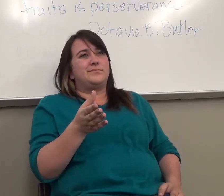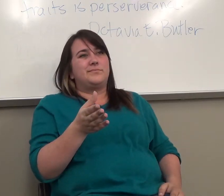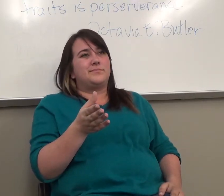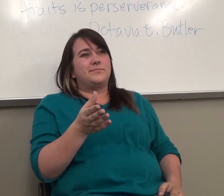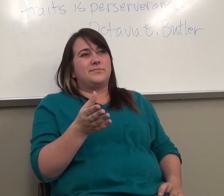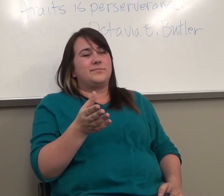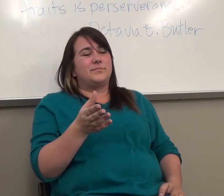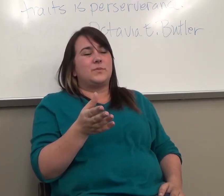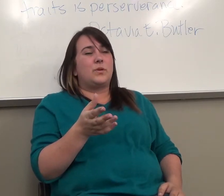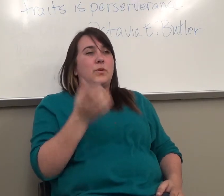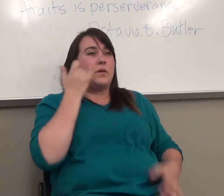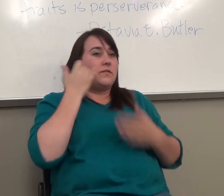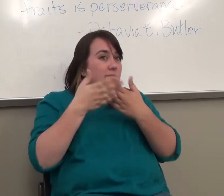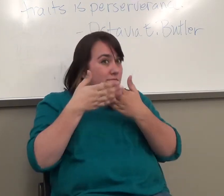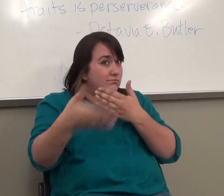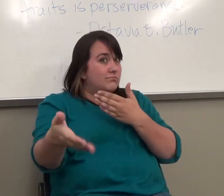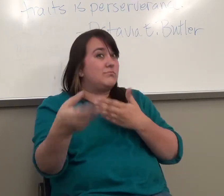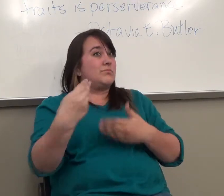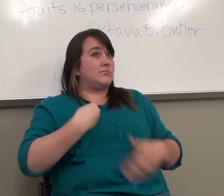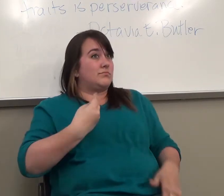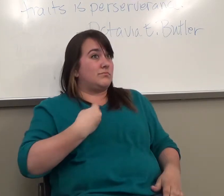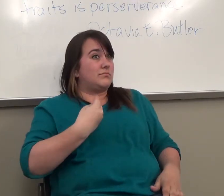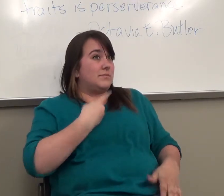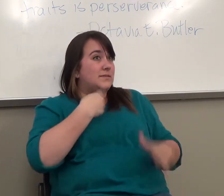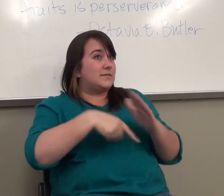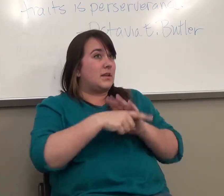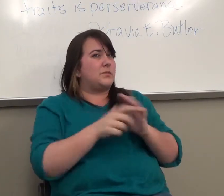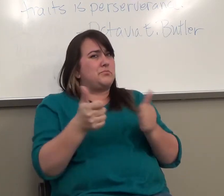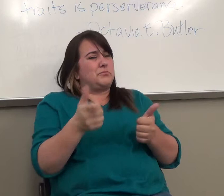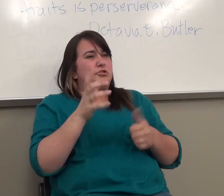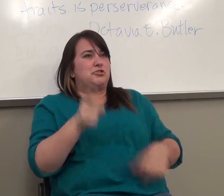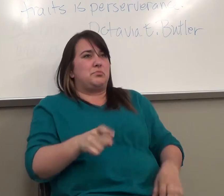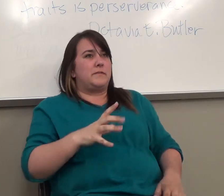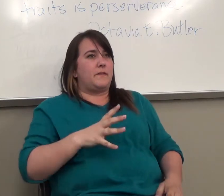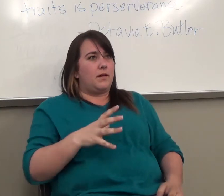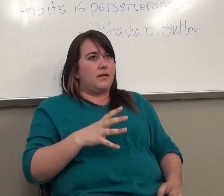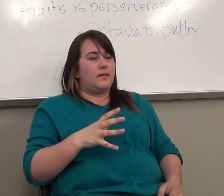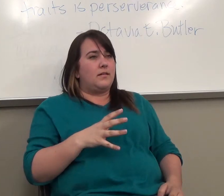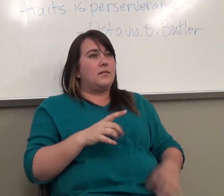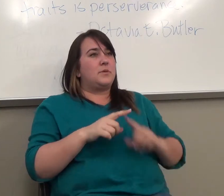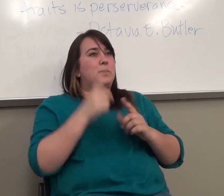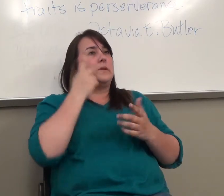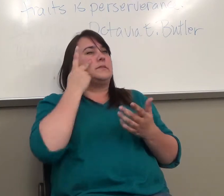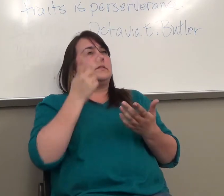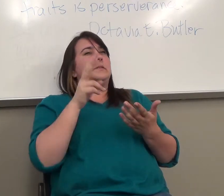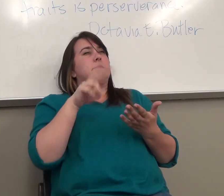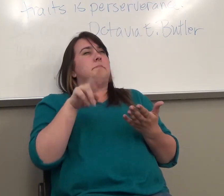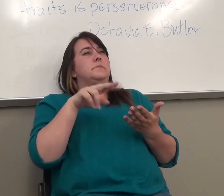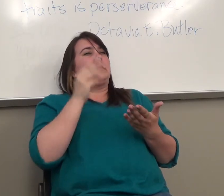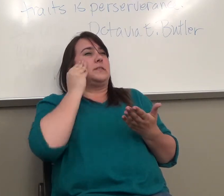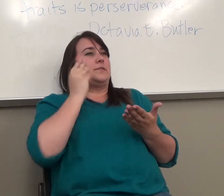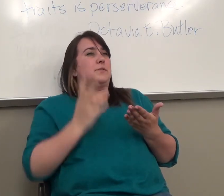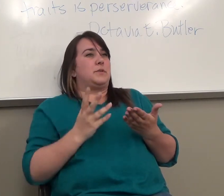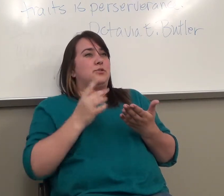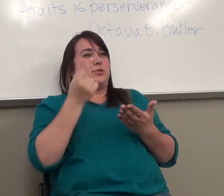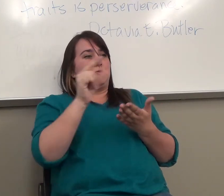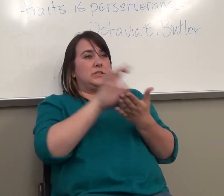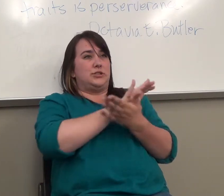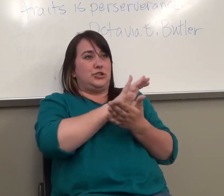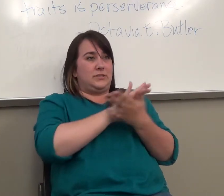okay, all right? But you can kind of see here, from the information on your green sheet, you guys